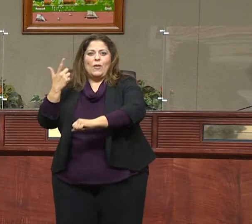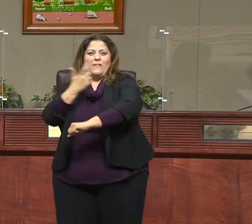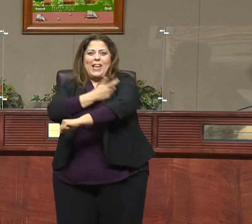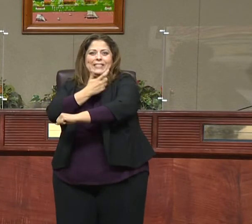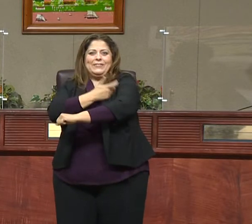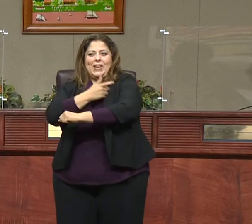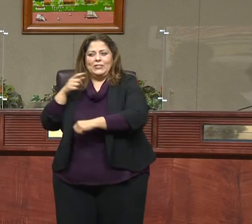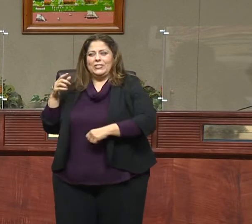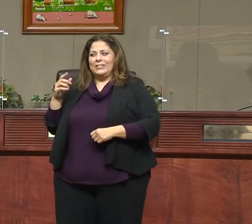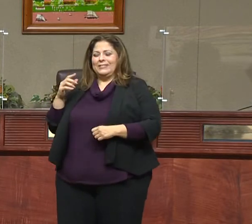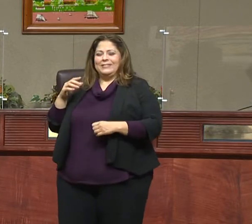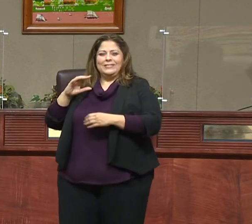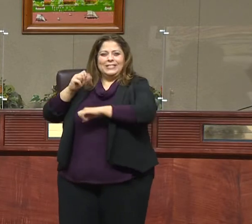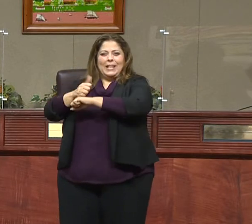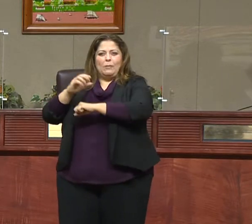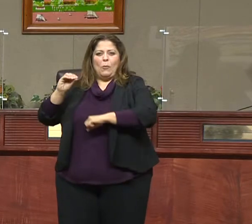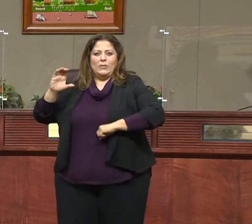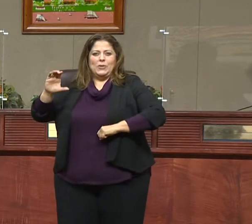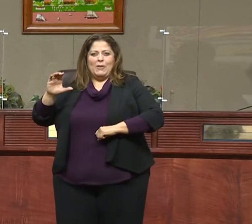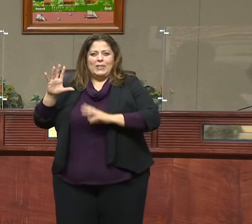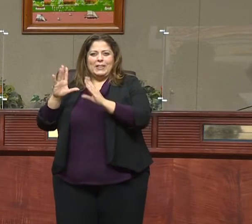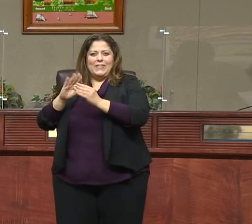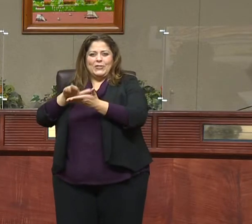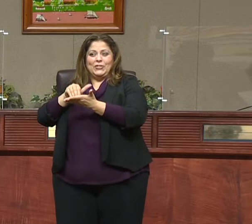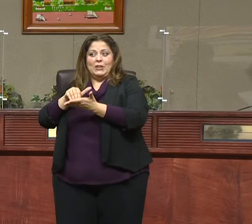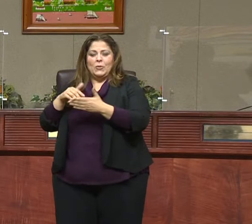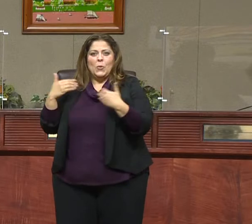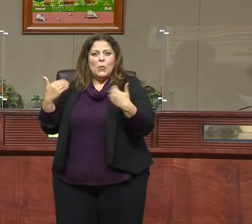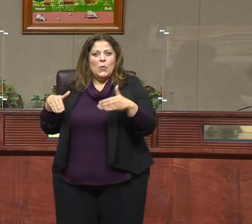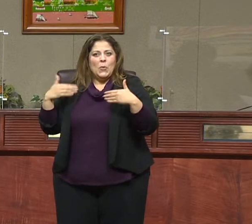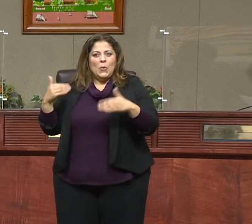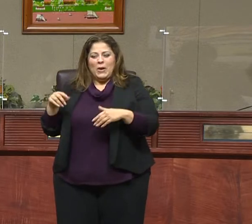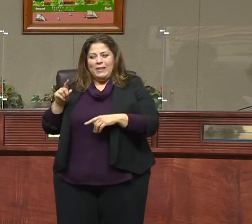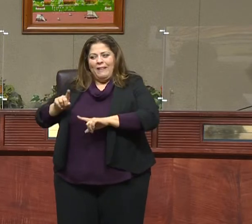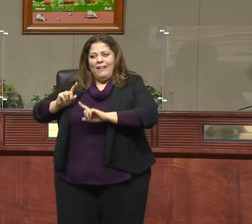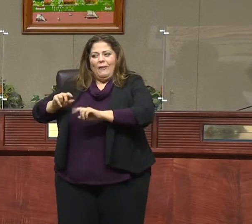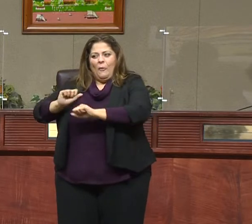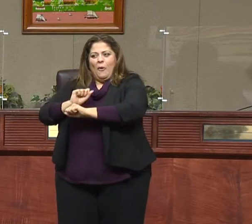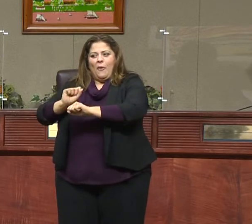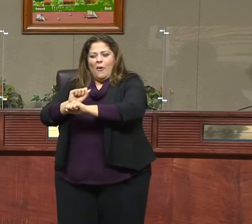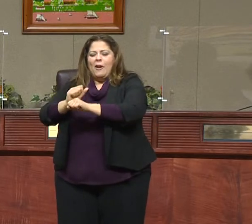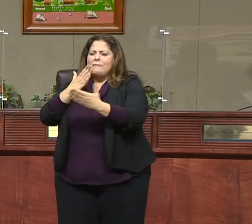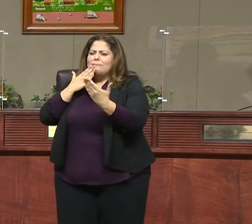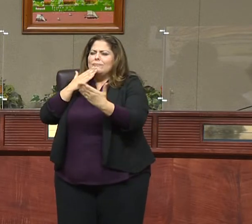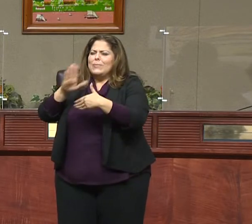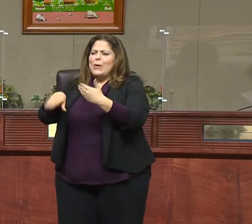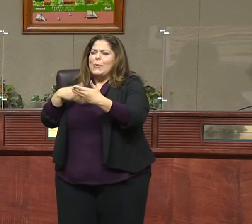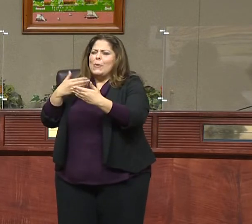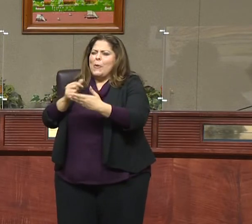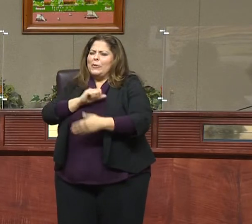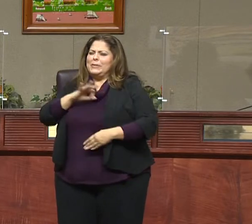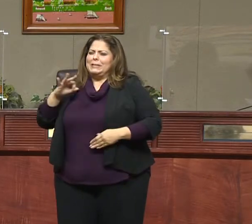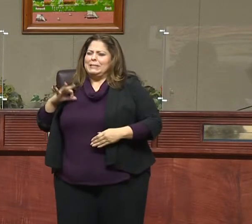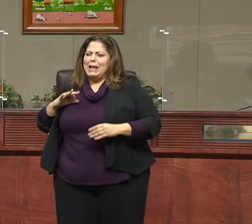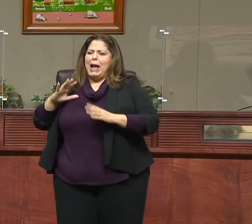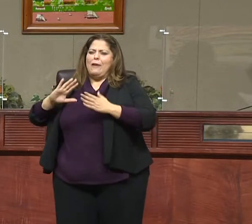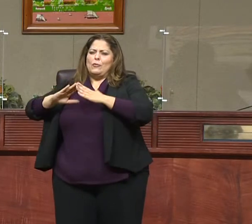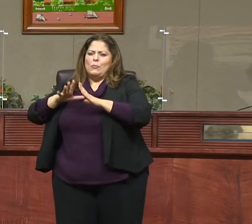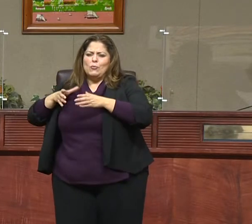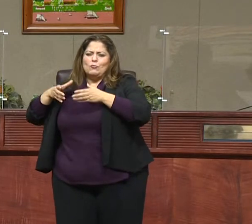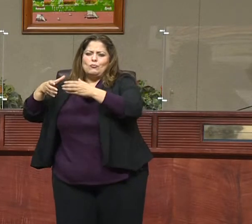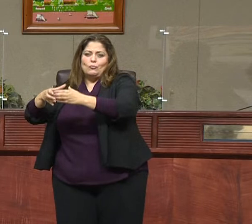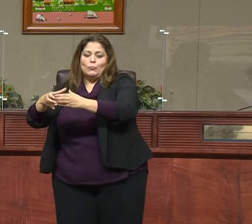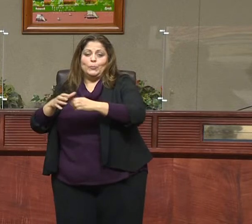on behalf of the department, we'd like to thank all of our staff and community partners. I'd like to note that after you get your second dose